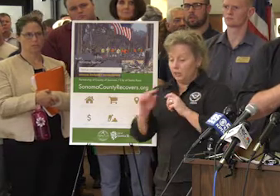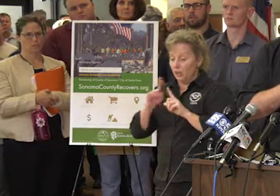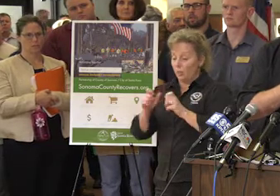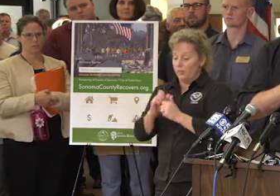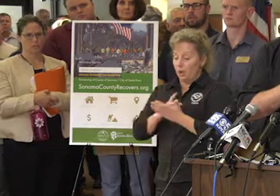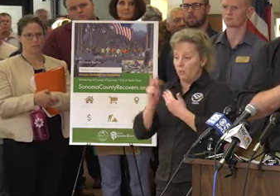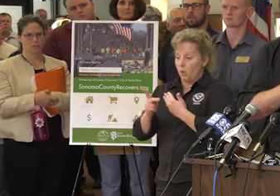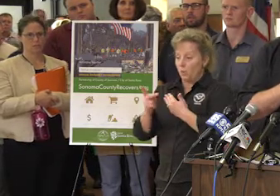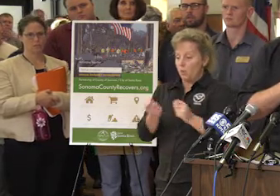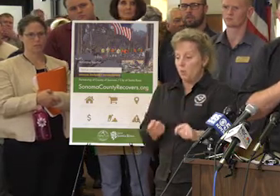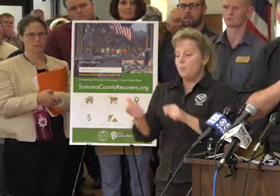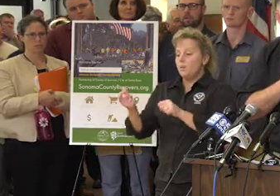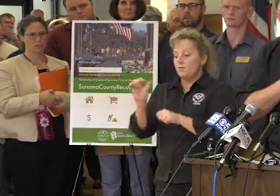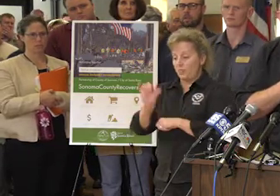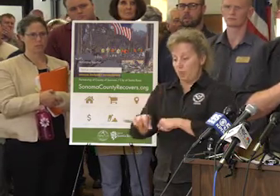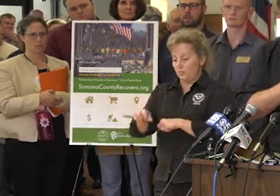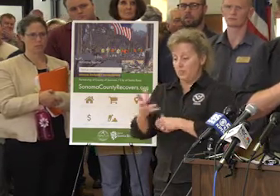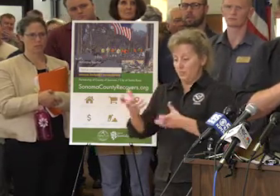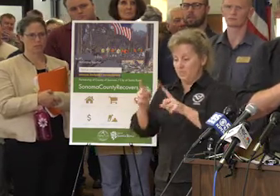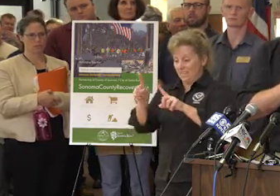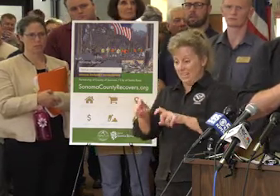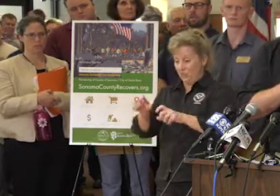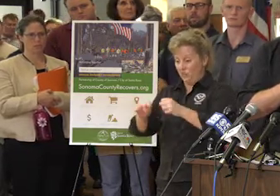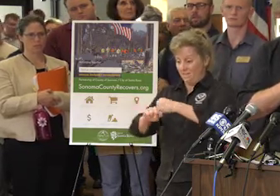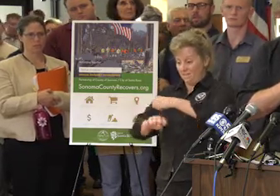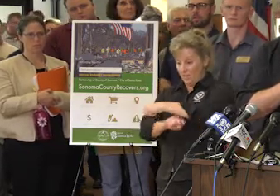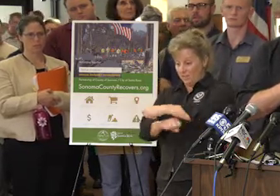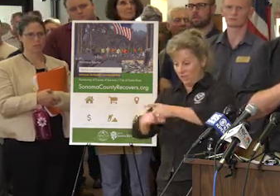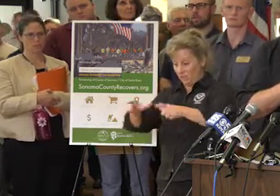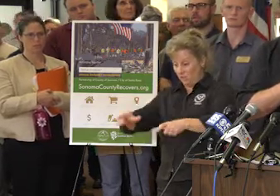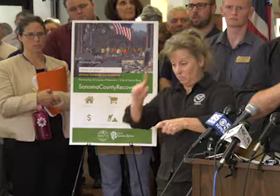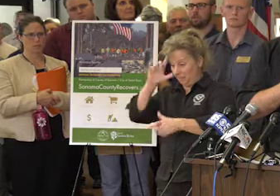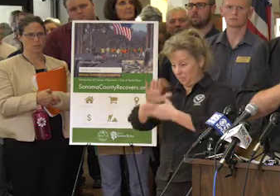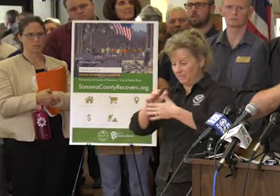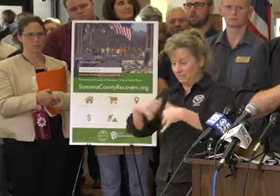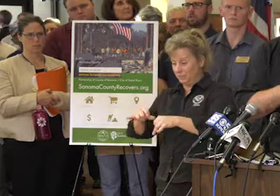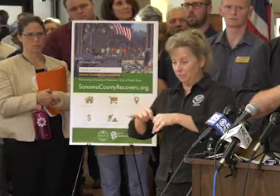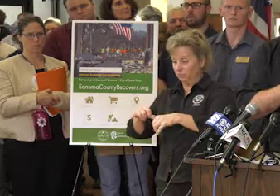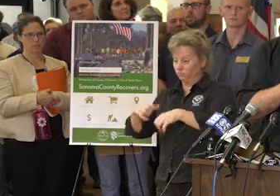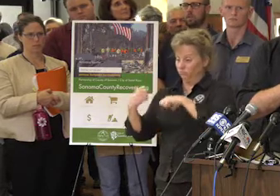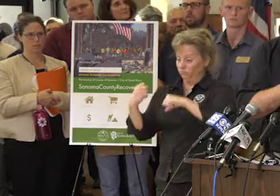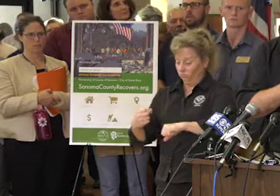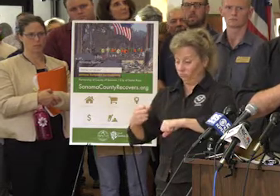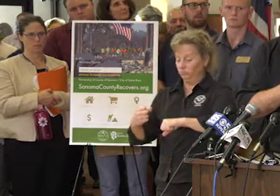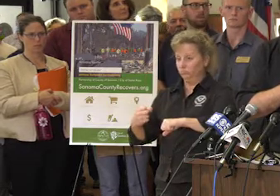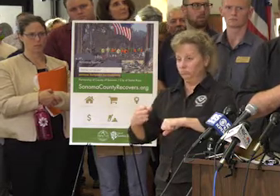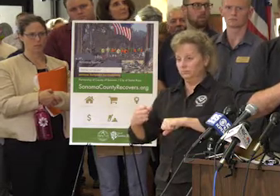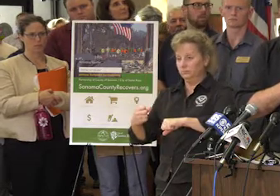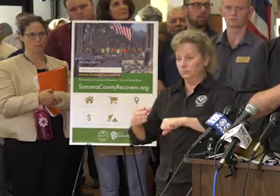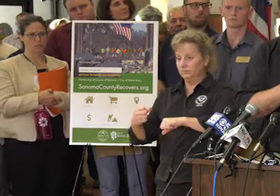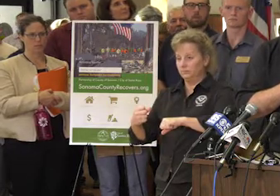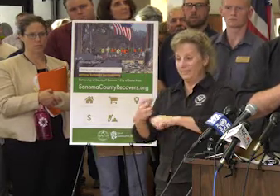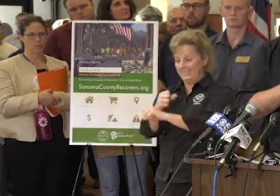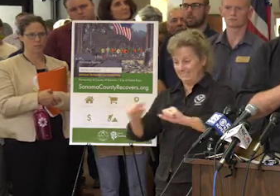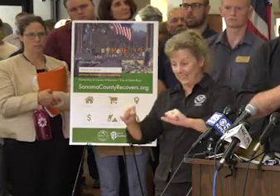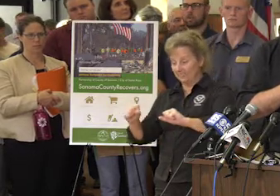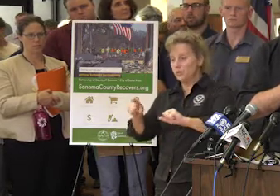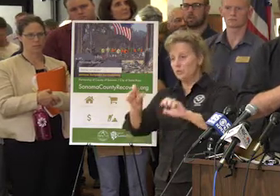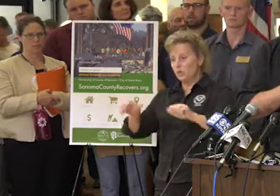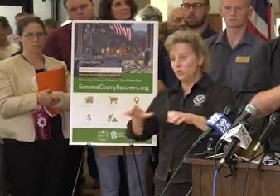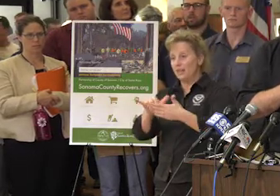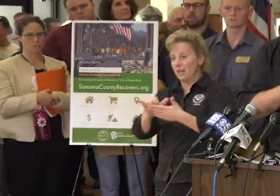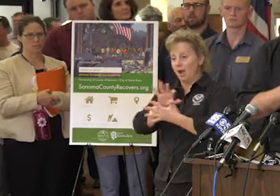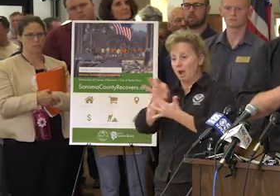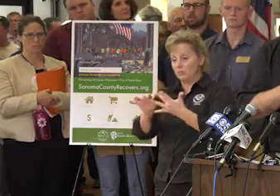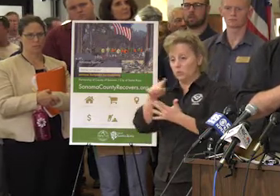we'll remove those. If you want to test your foundation because you believe it's still structurally sound, you can certainly do that, and